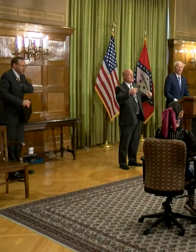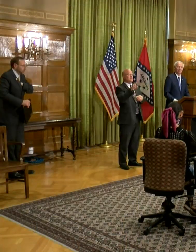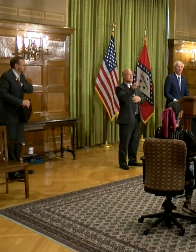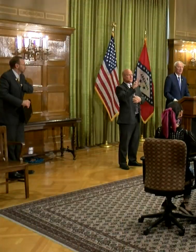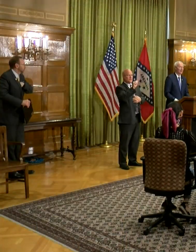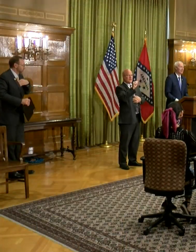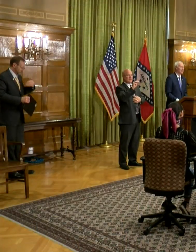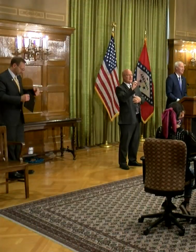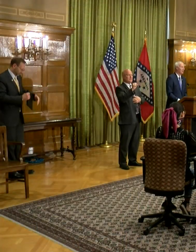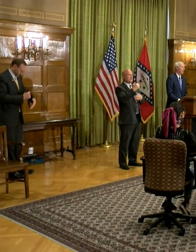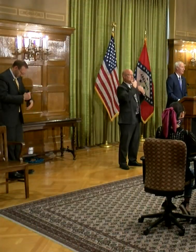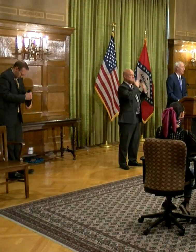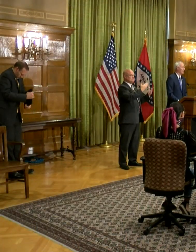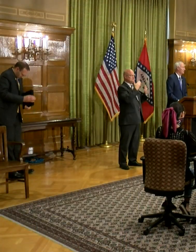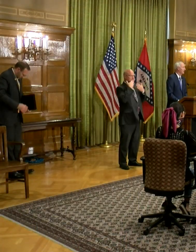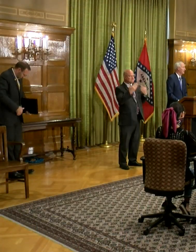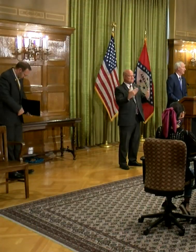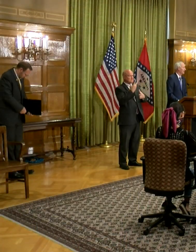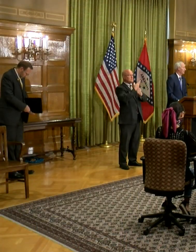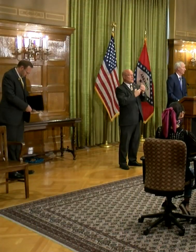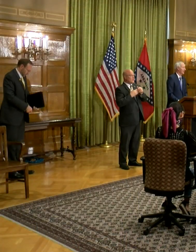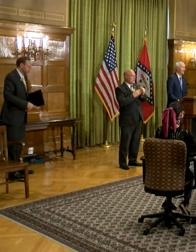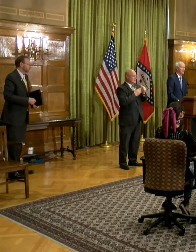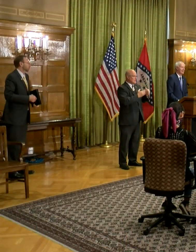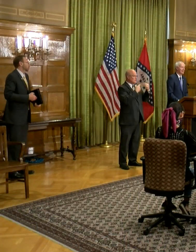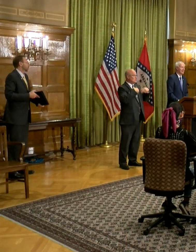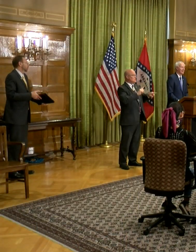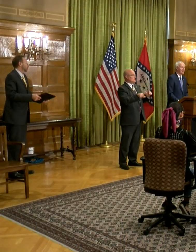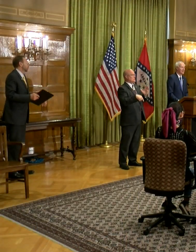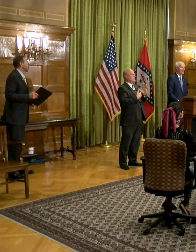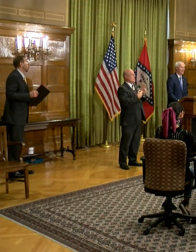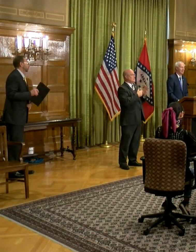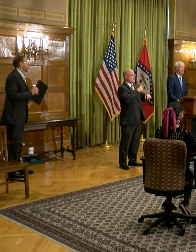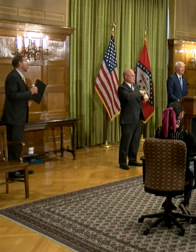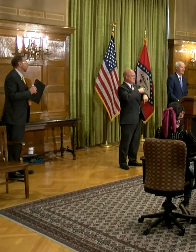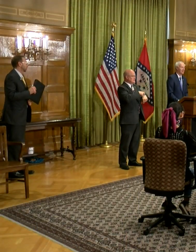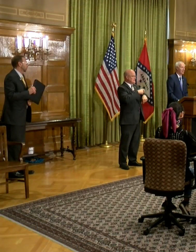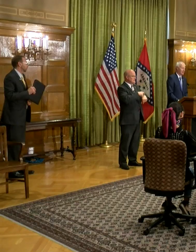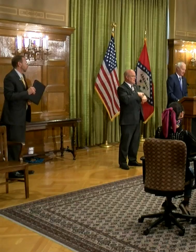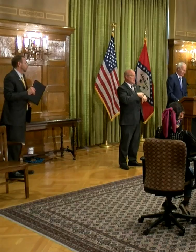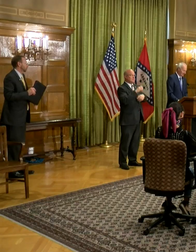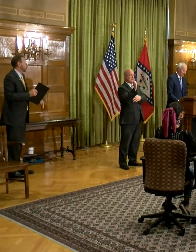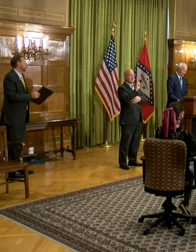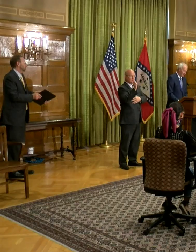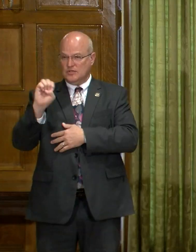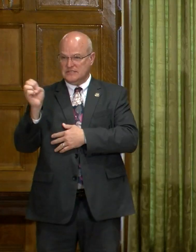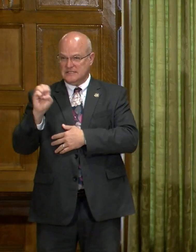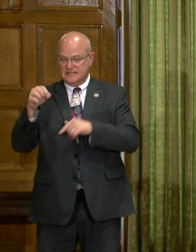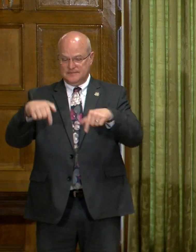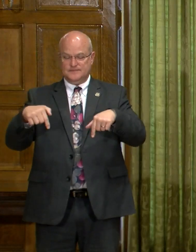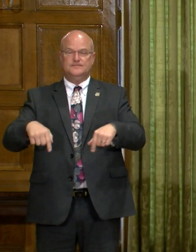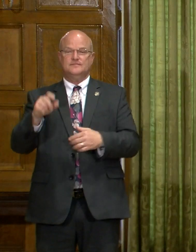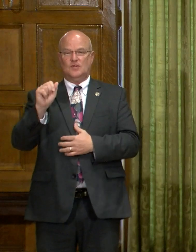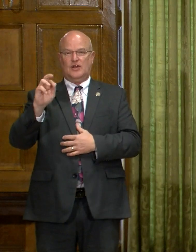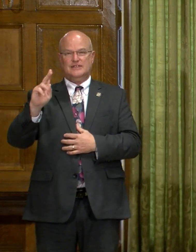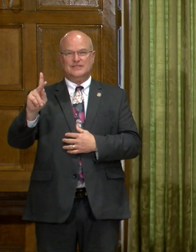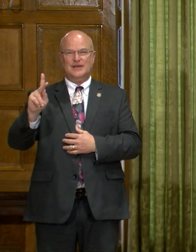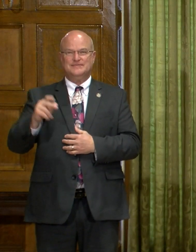very much appreciate both of their leadership during this time of emergency in